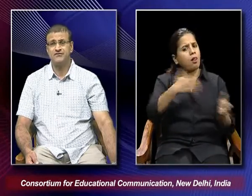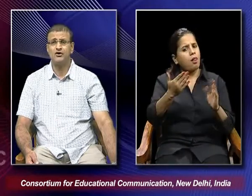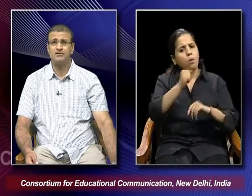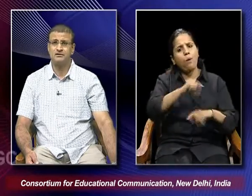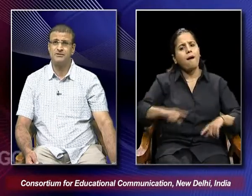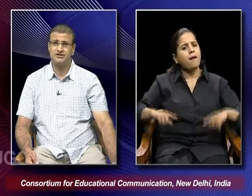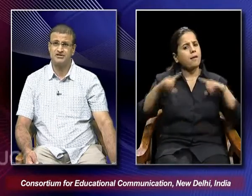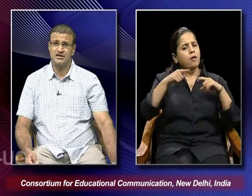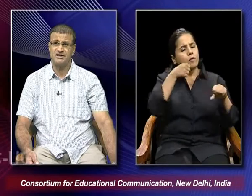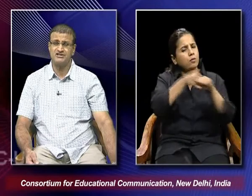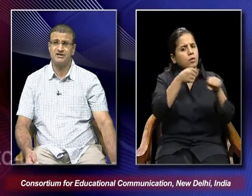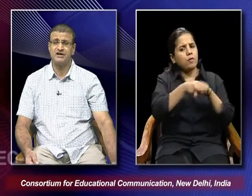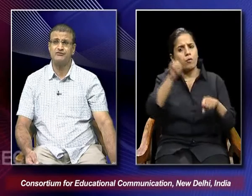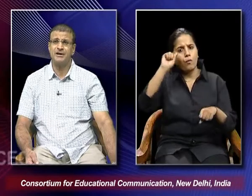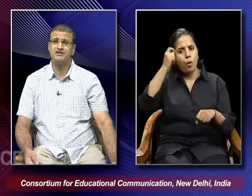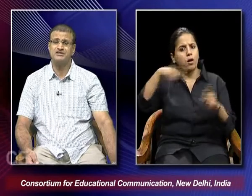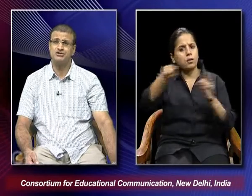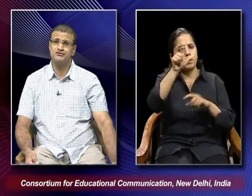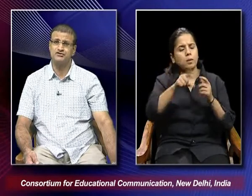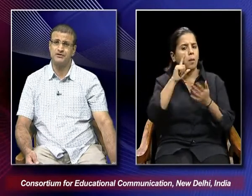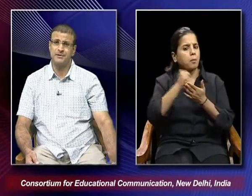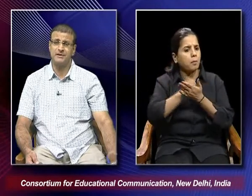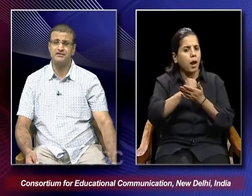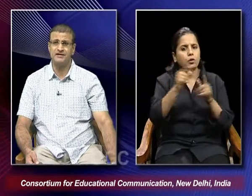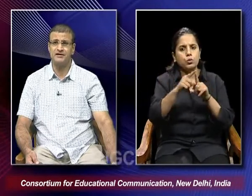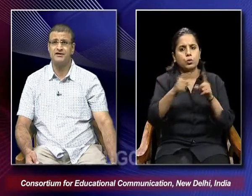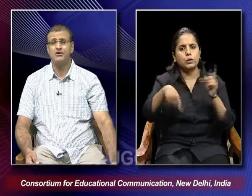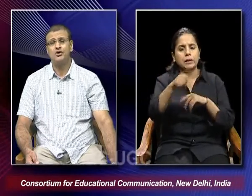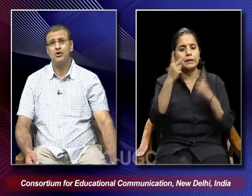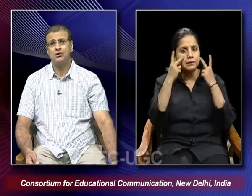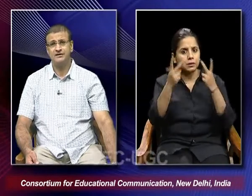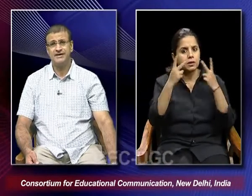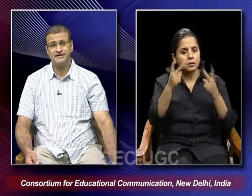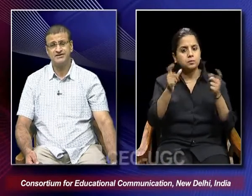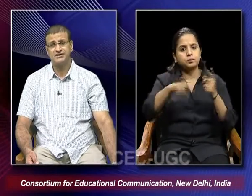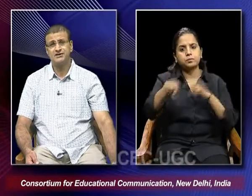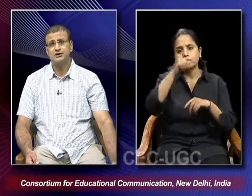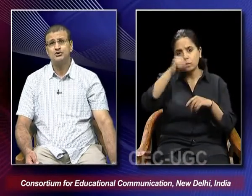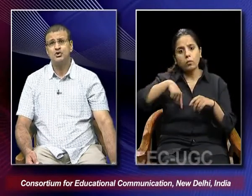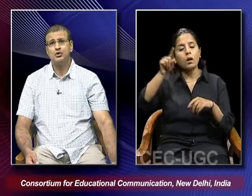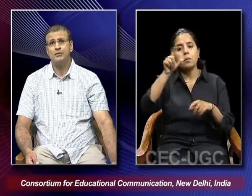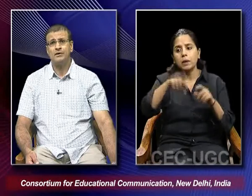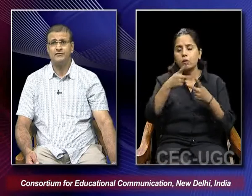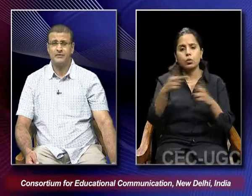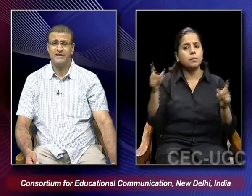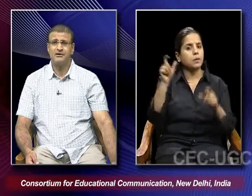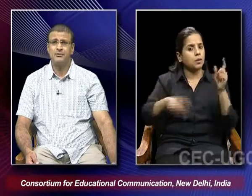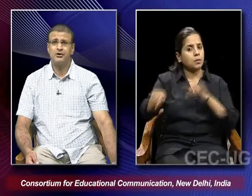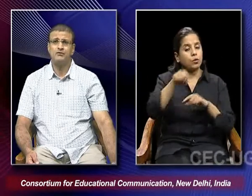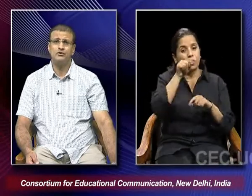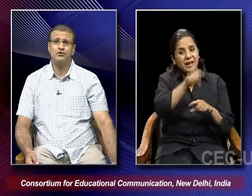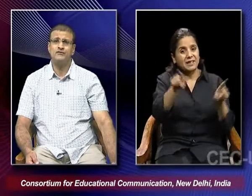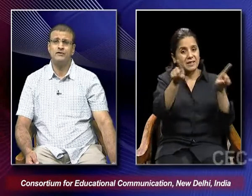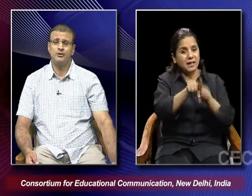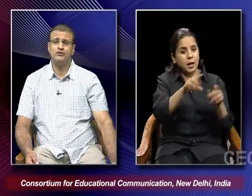they fought the British against the kind of practices which were perpetrated on the Indians. So from that point